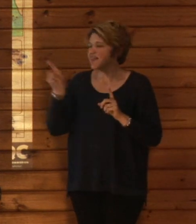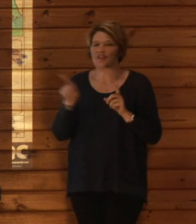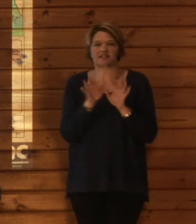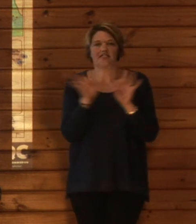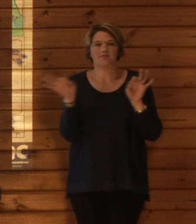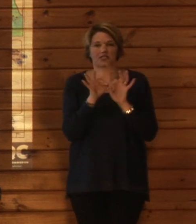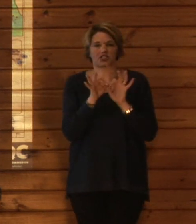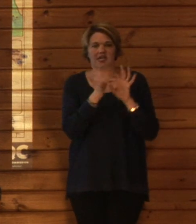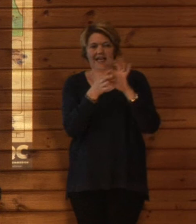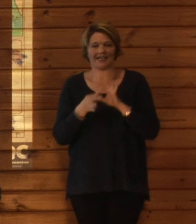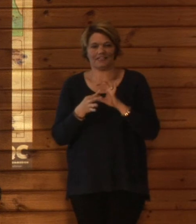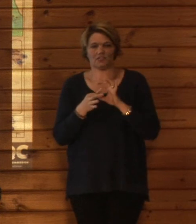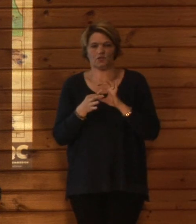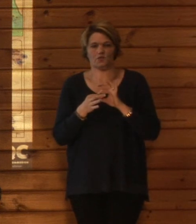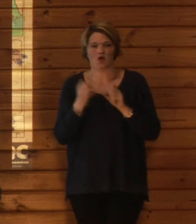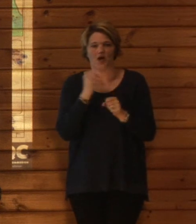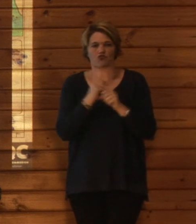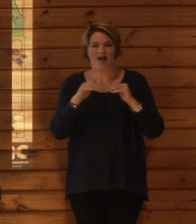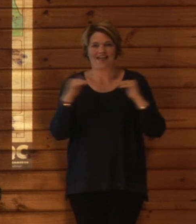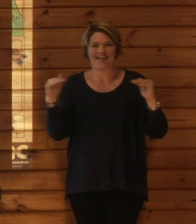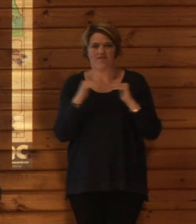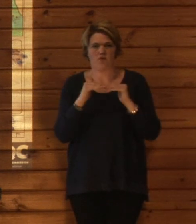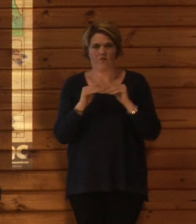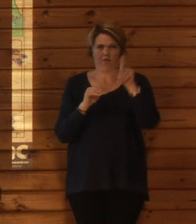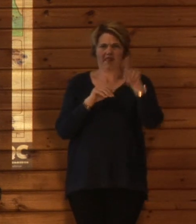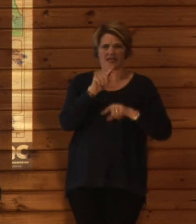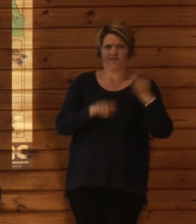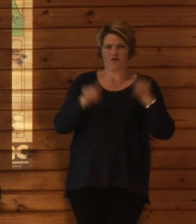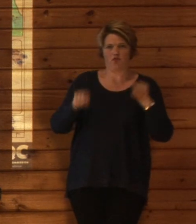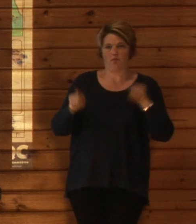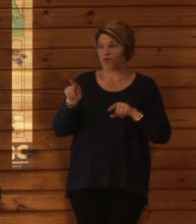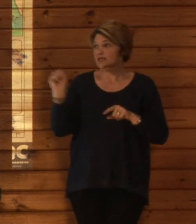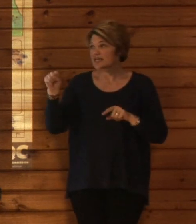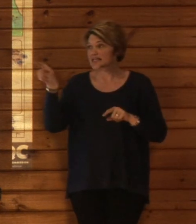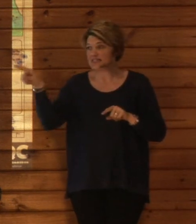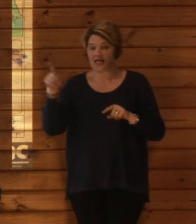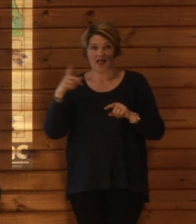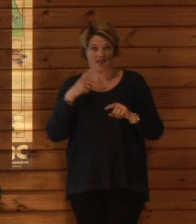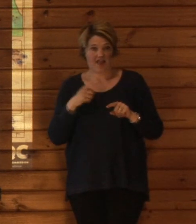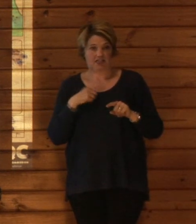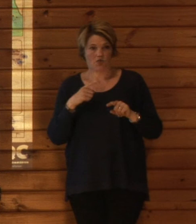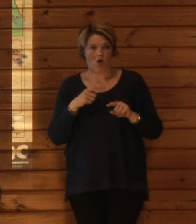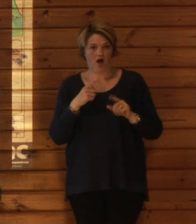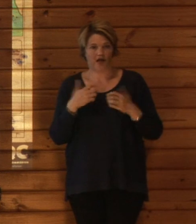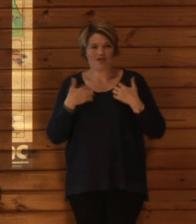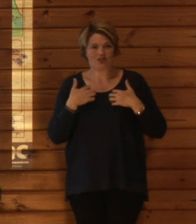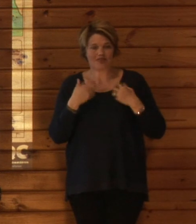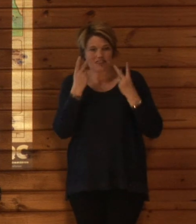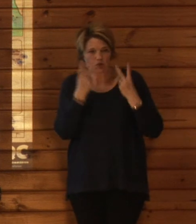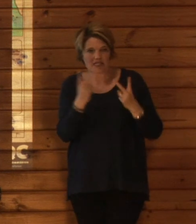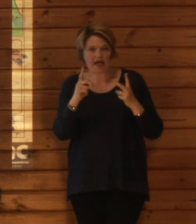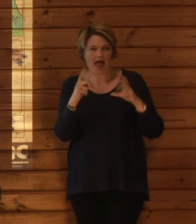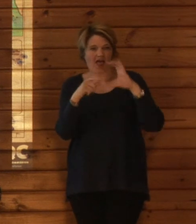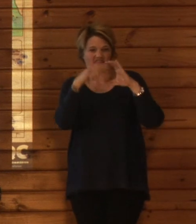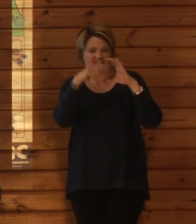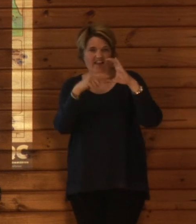That's variable. Yep, but that's the important thing when we're looking at the crust, because we're interested in the thickness of the crust. So you can also put this into a datum above